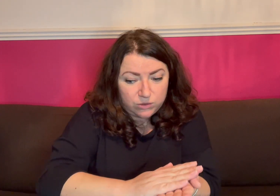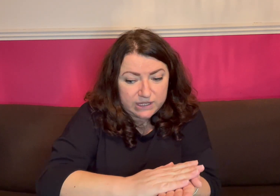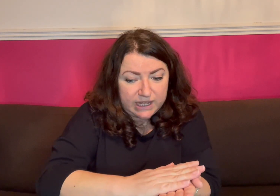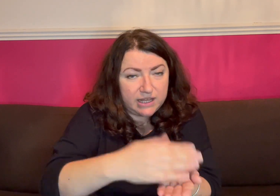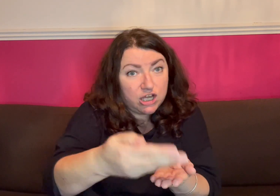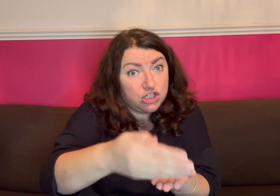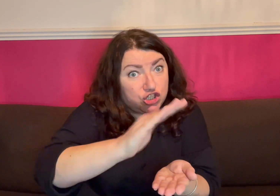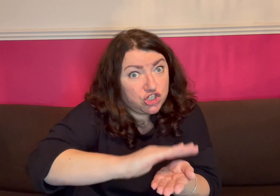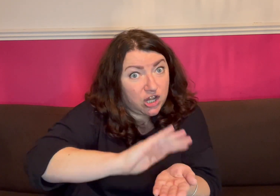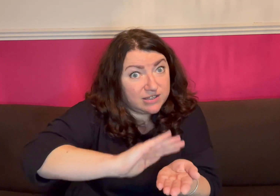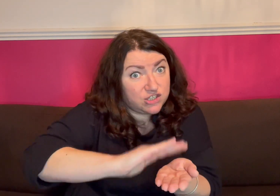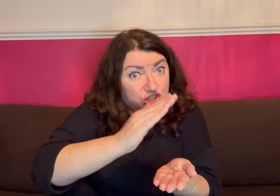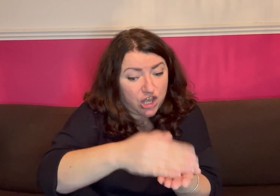it just so.